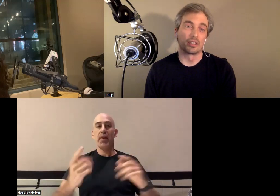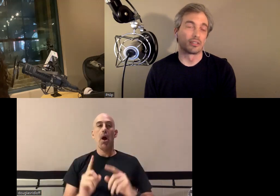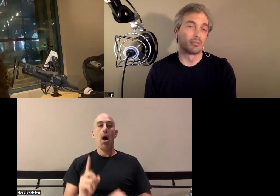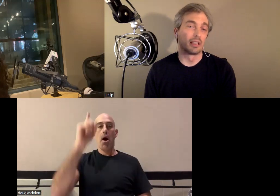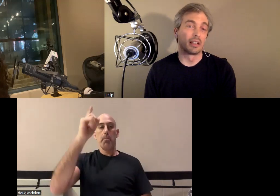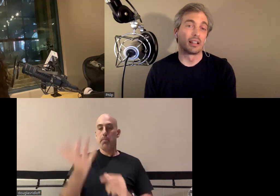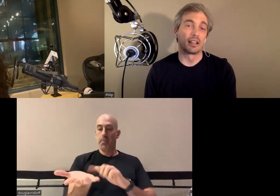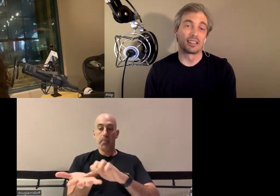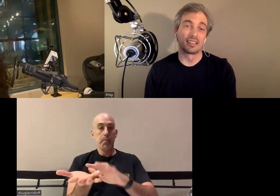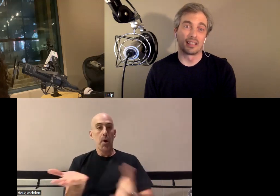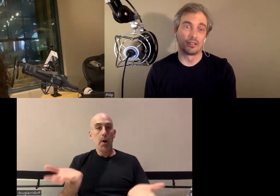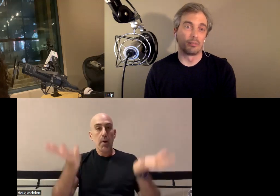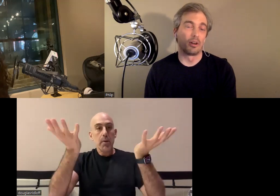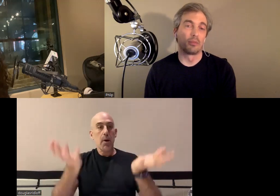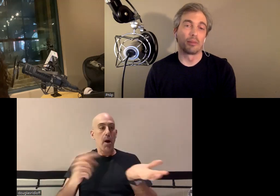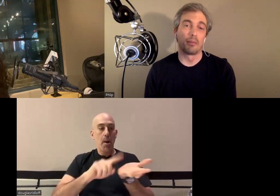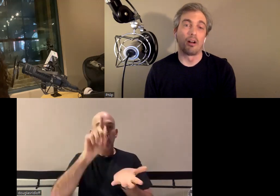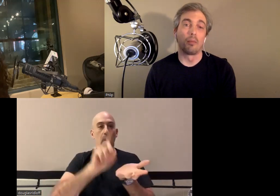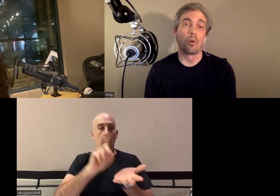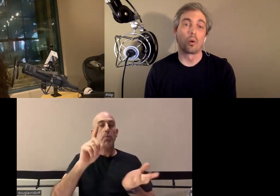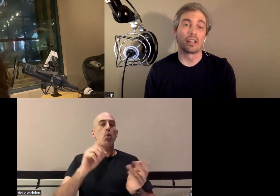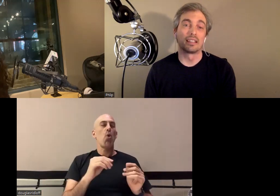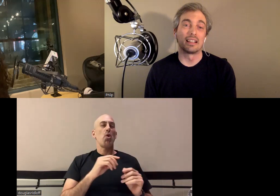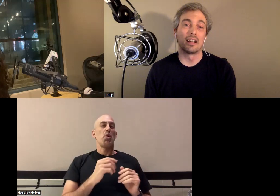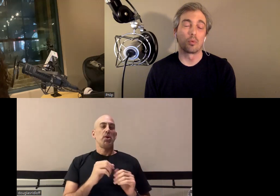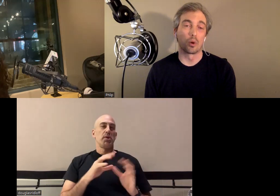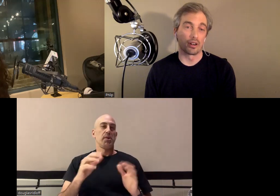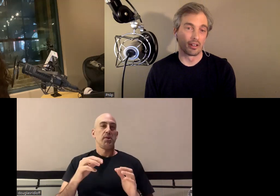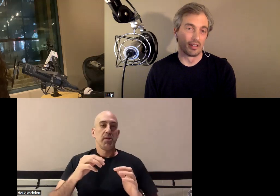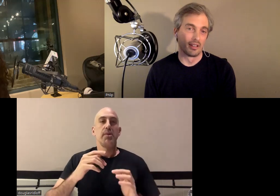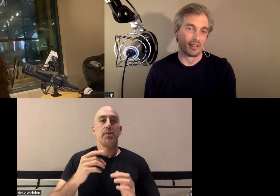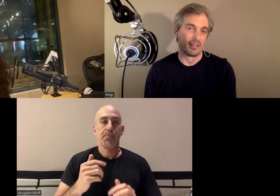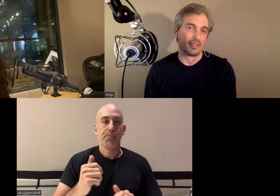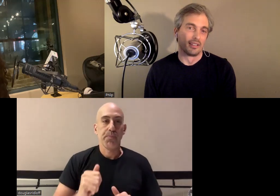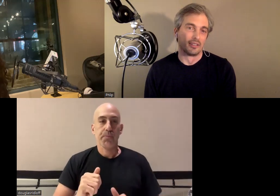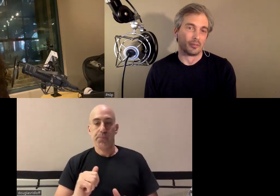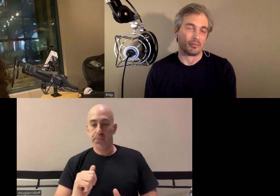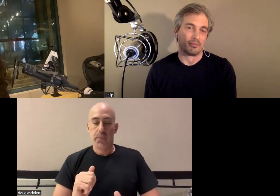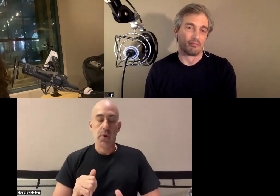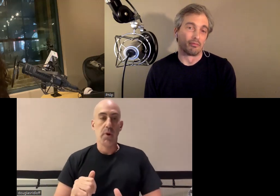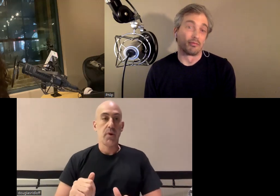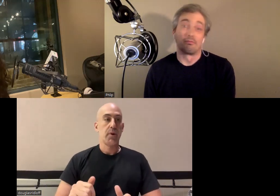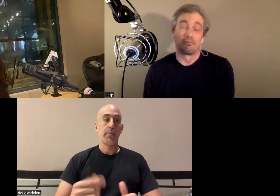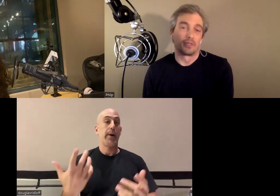also orientations of I could sign a whole poem with my palm oriented upward